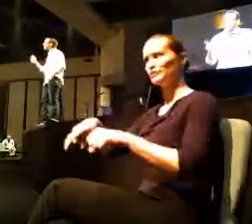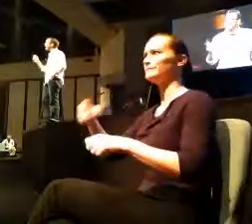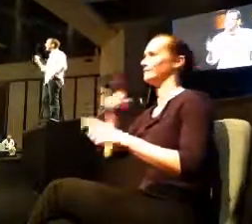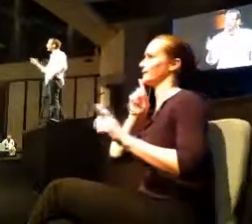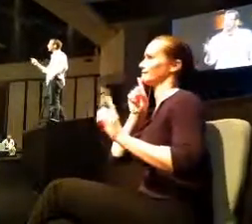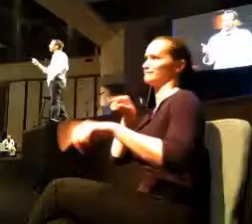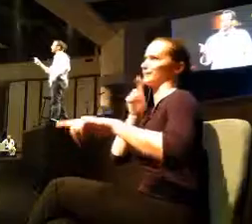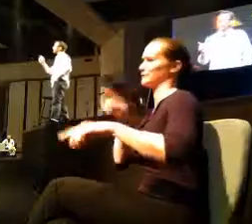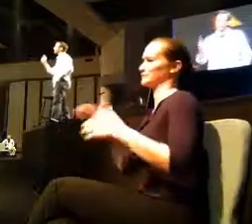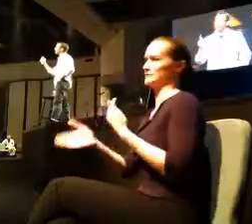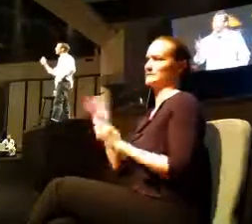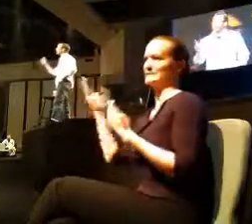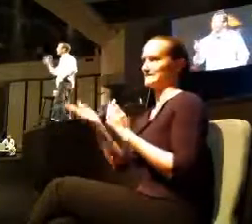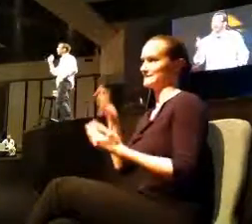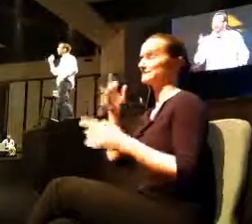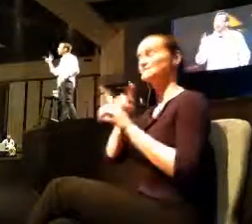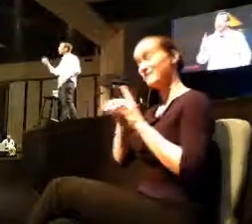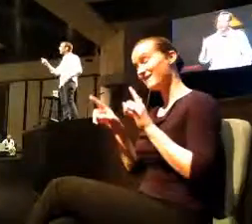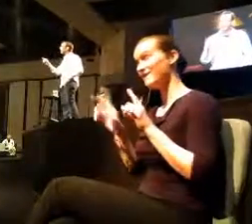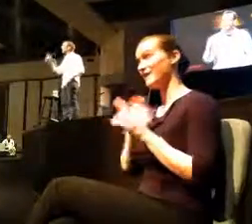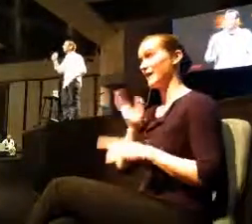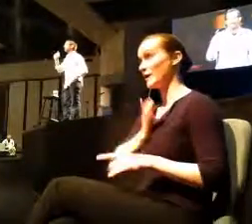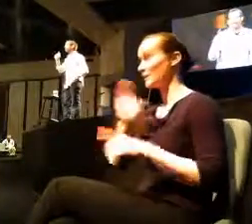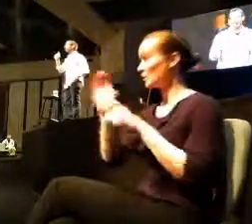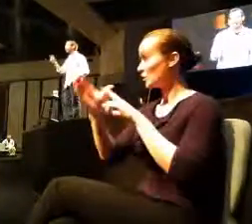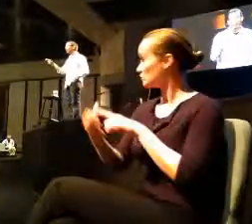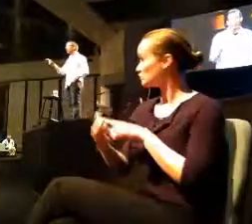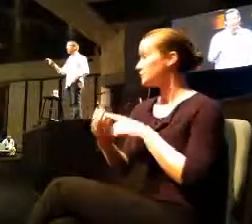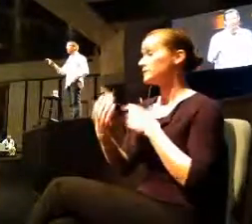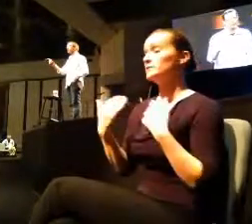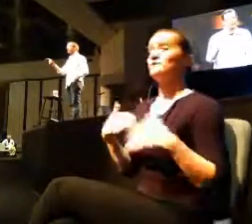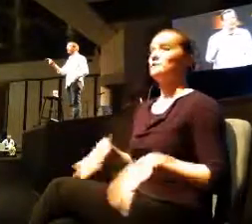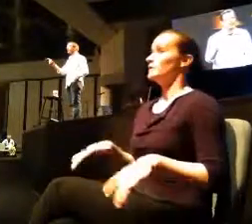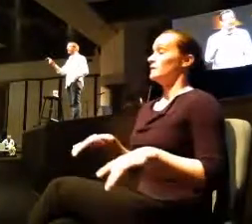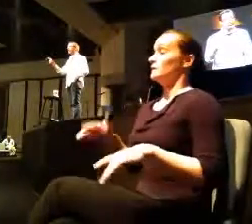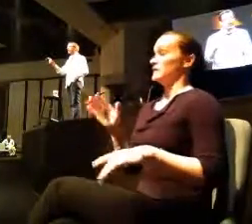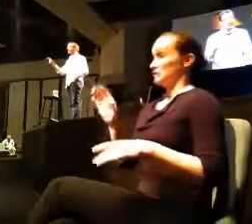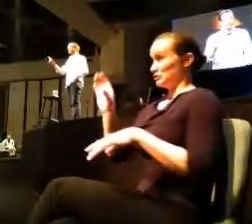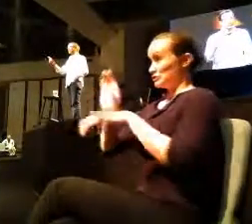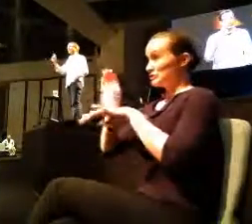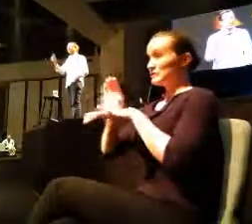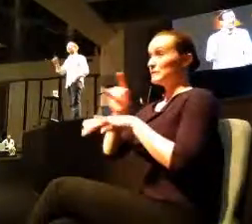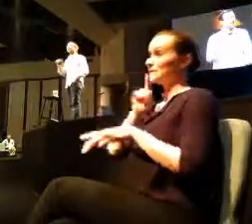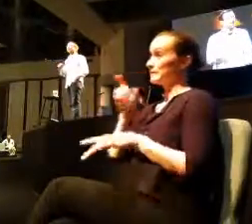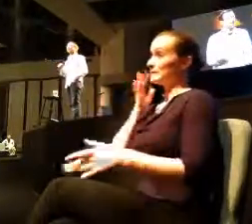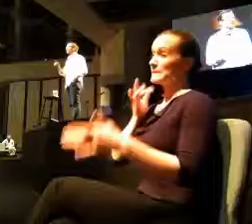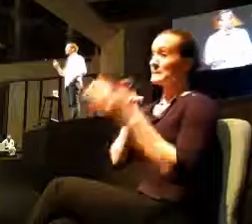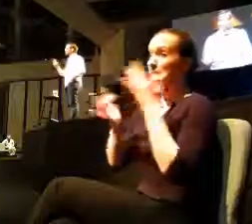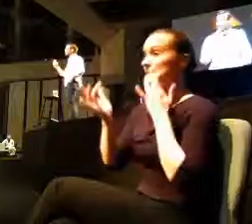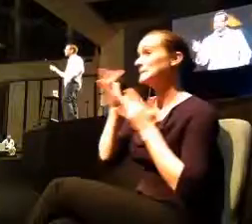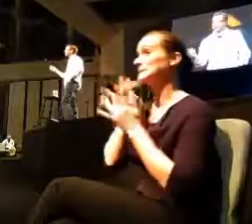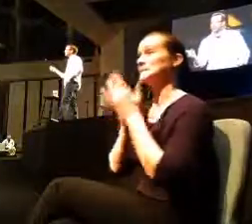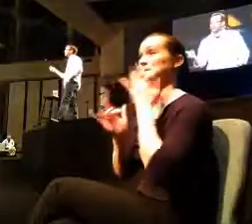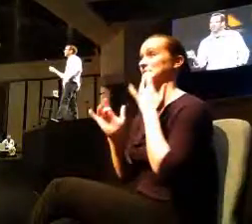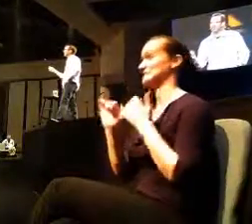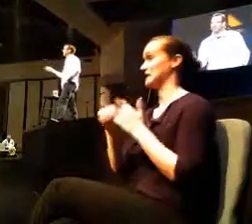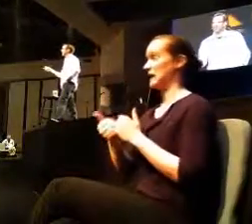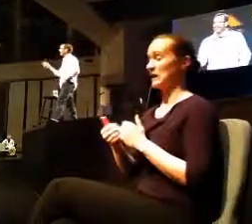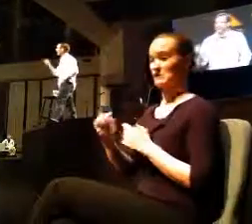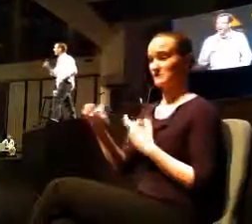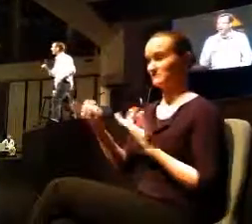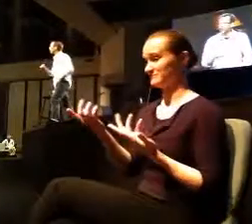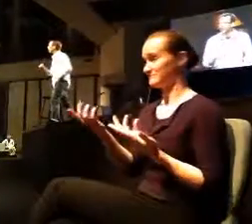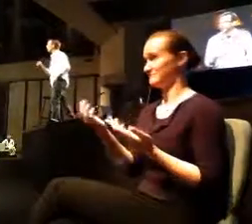yet we live in a culture where churches are struggling by the droves to handle this. In fact, church